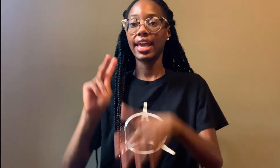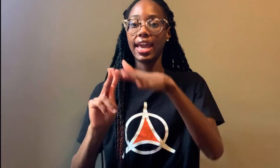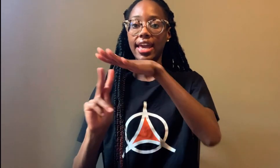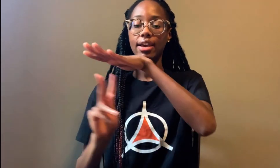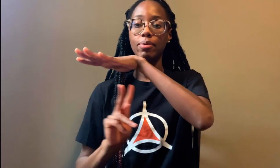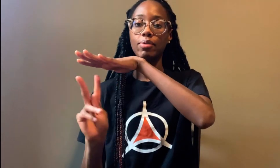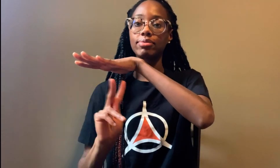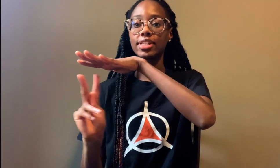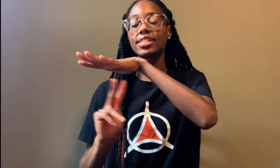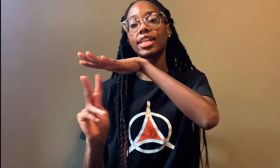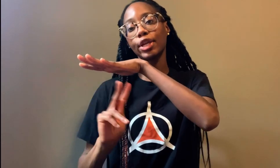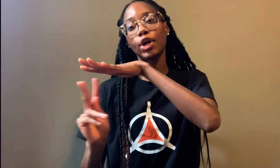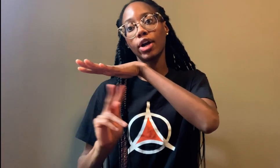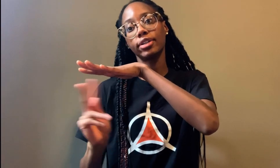P-R-E-K. Well, this is kindergarten.